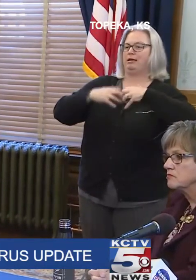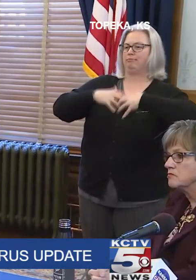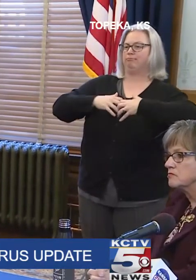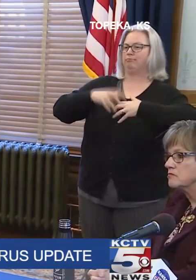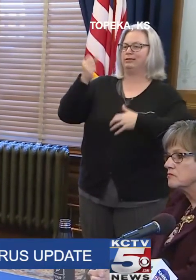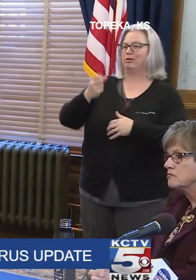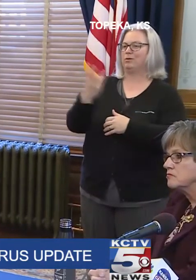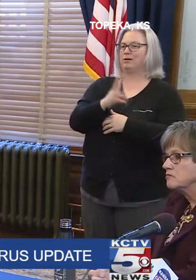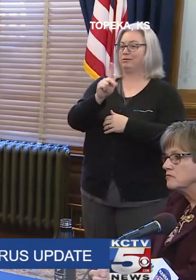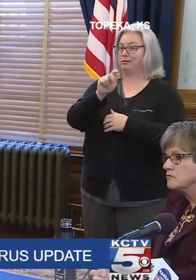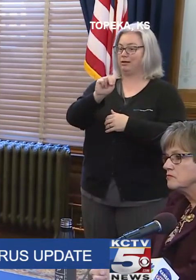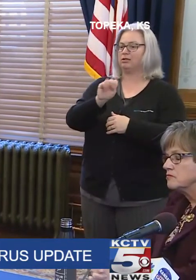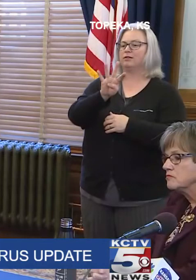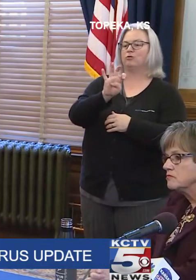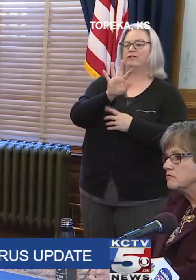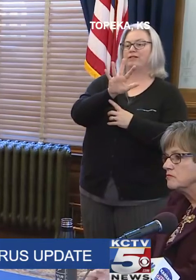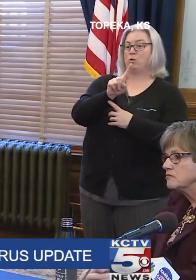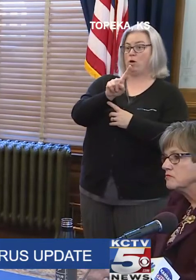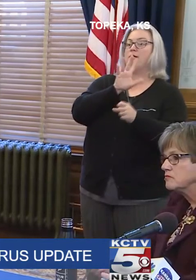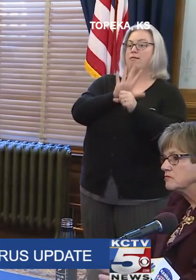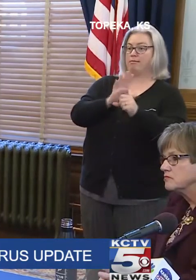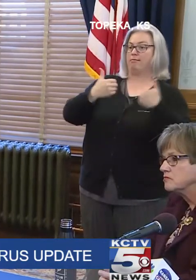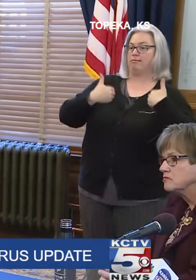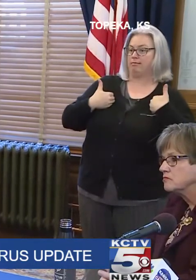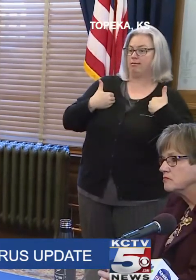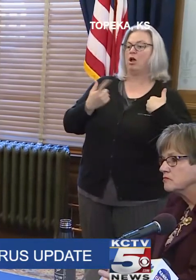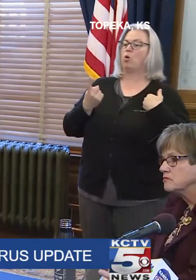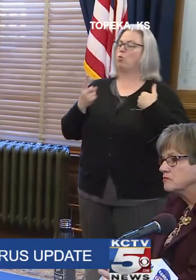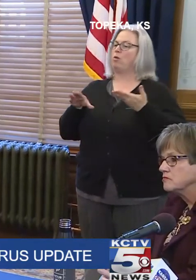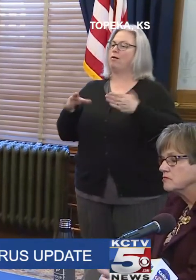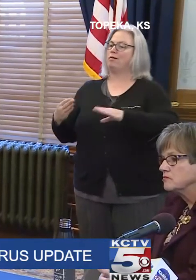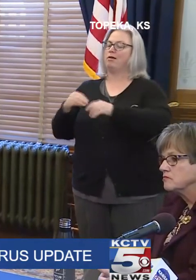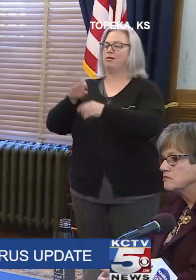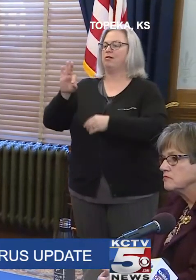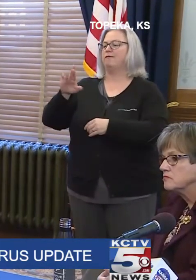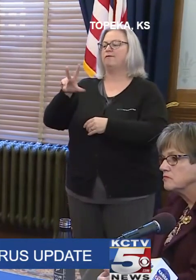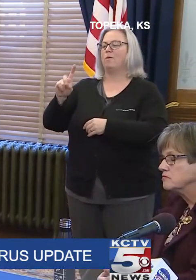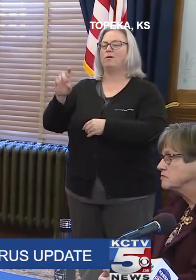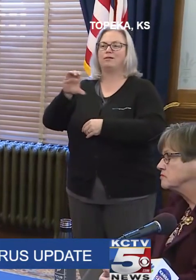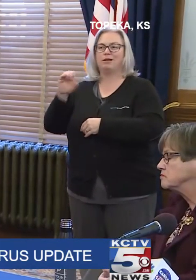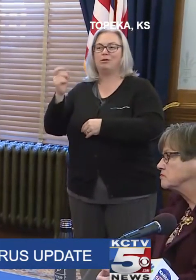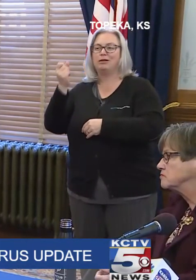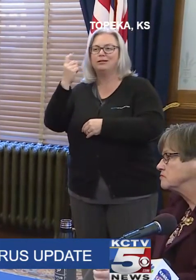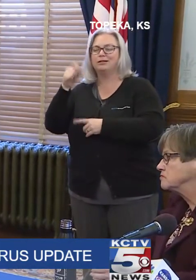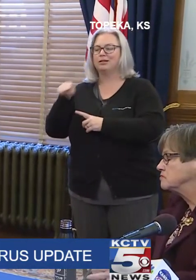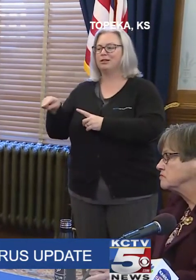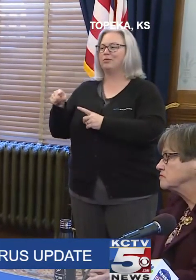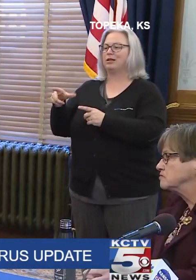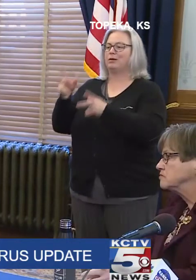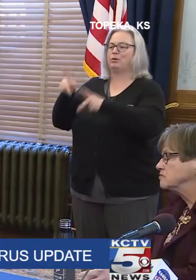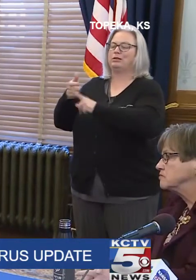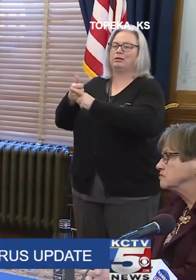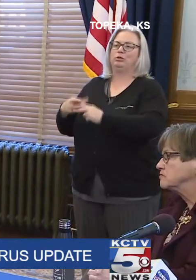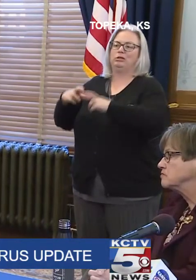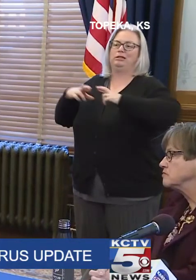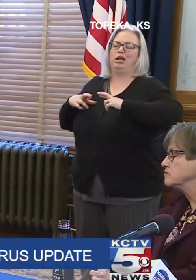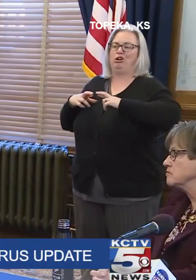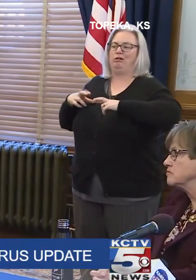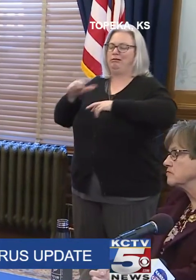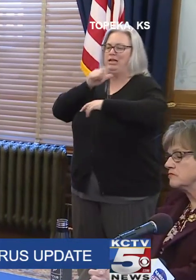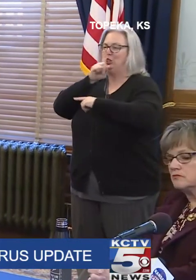southwest Kansas with 451 cases and 1 death in Ford County, but it's a retired individual, not clear that there's